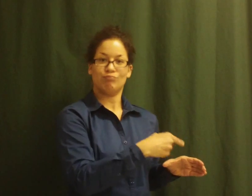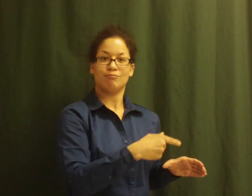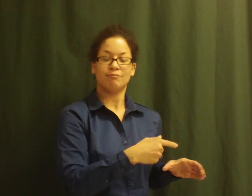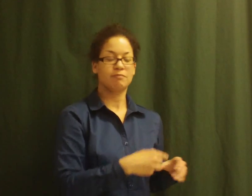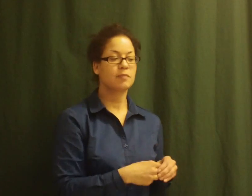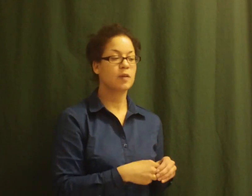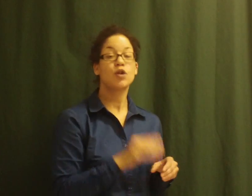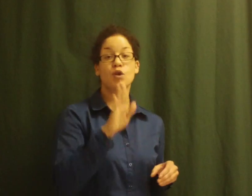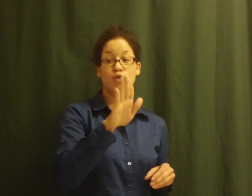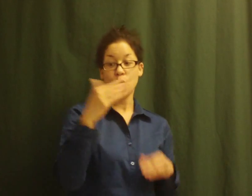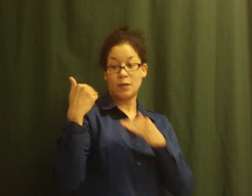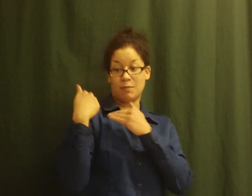hire.